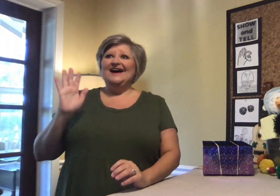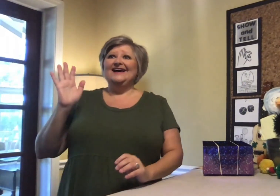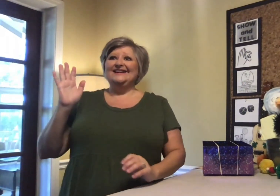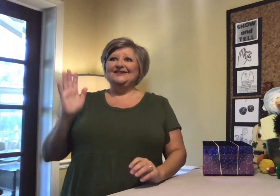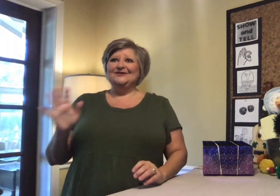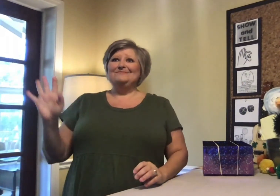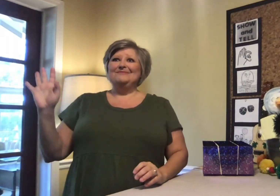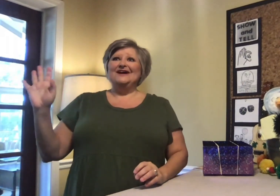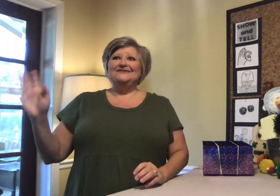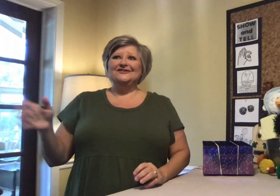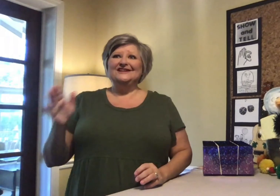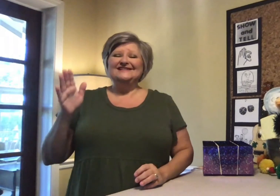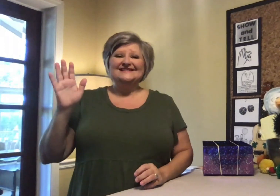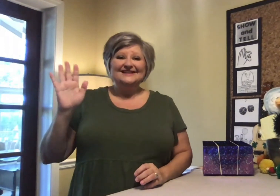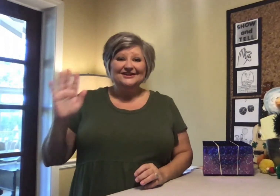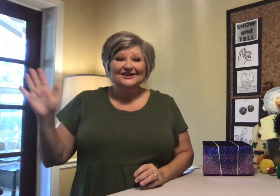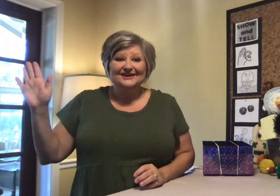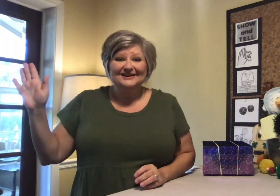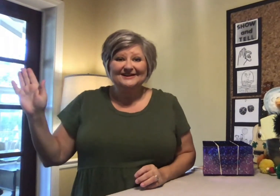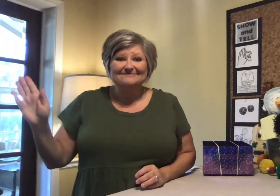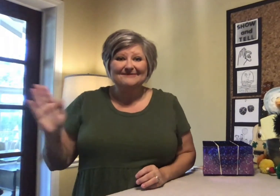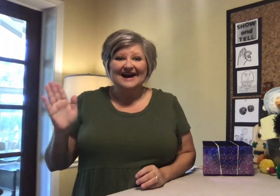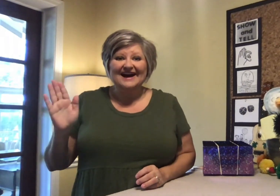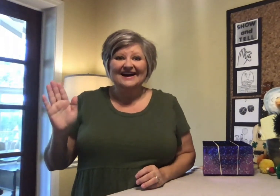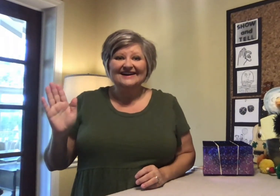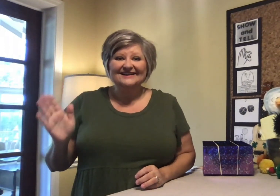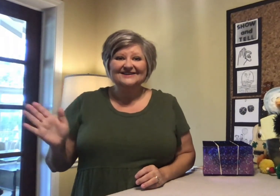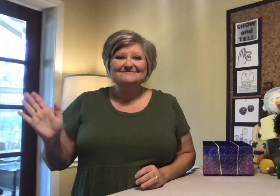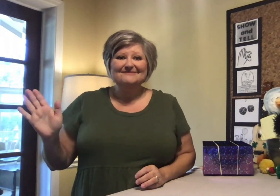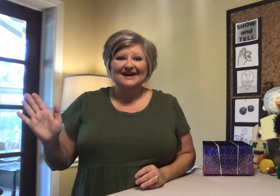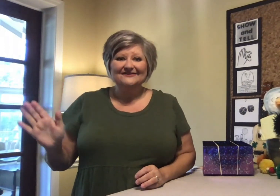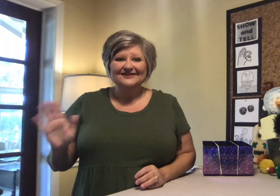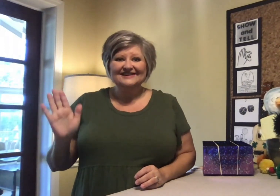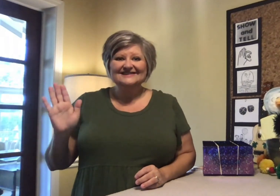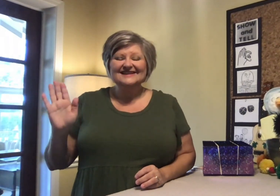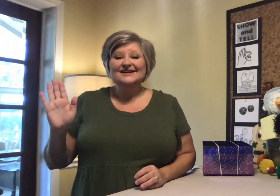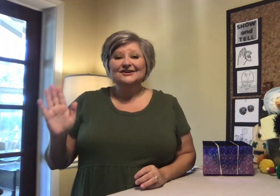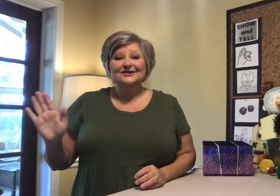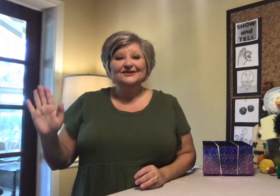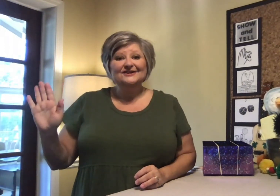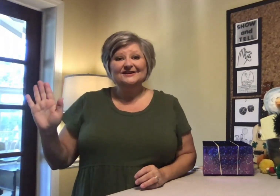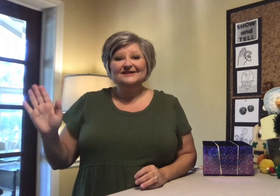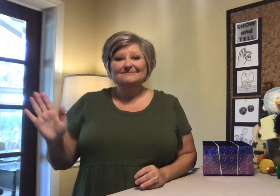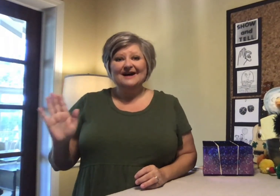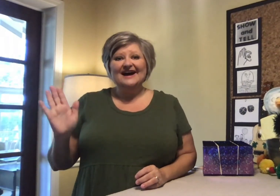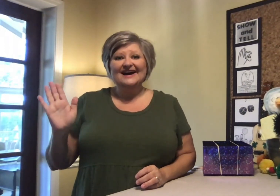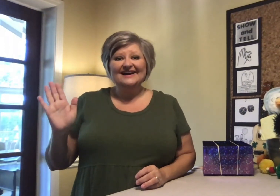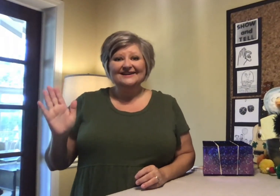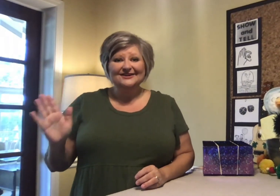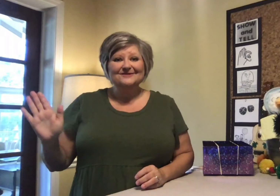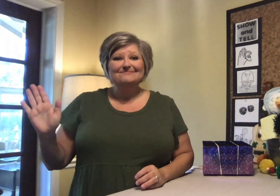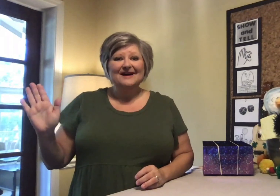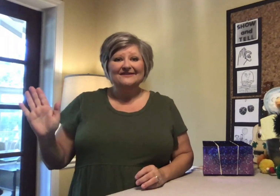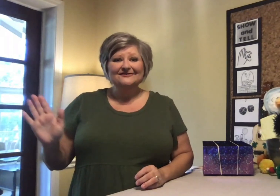Goodbye, goodbye, friends. Goodbye, goodbye, friends. Goodbye, goodbye,